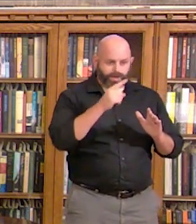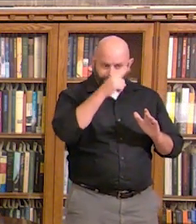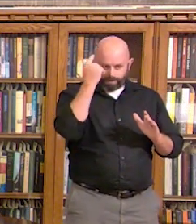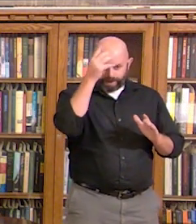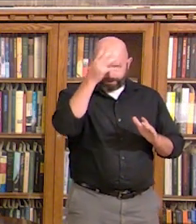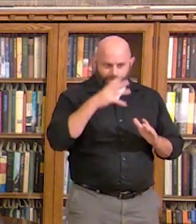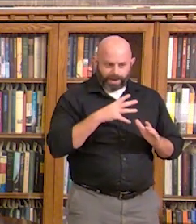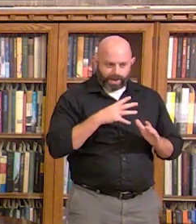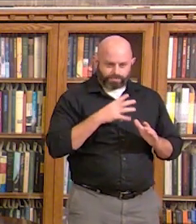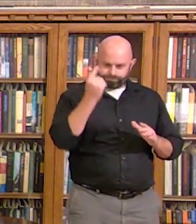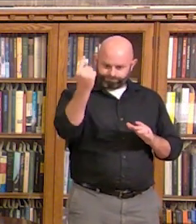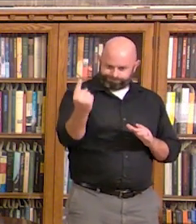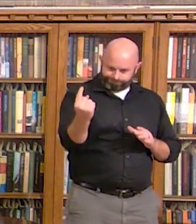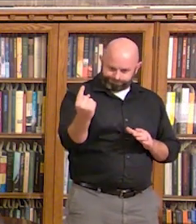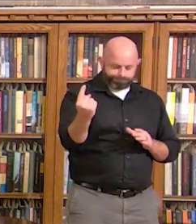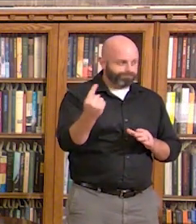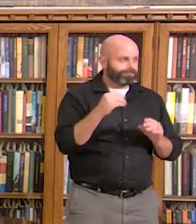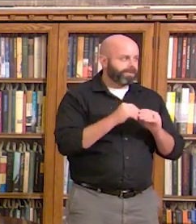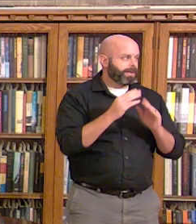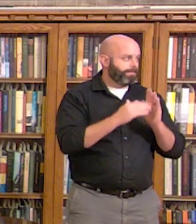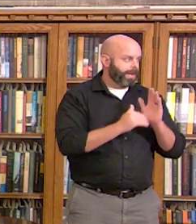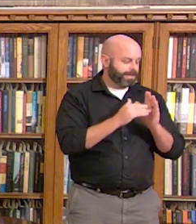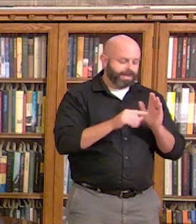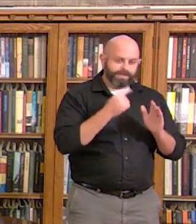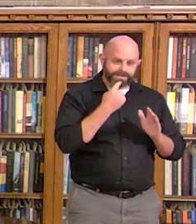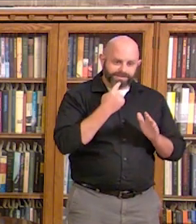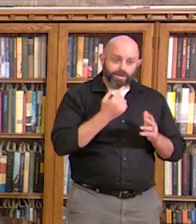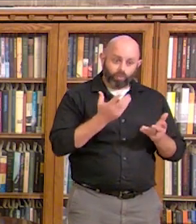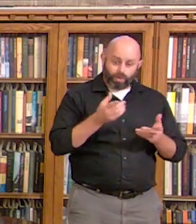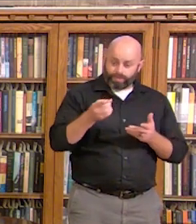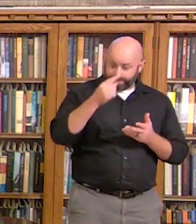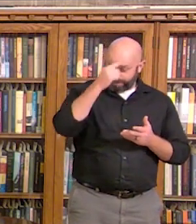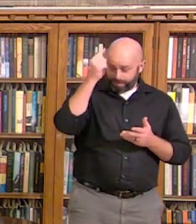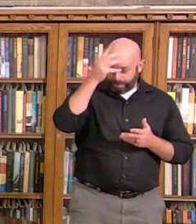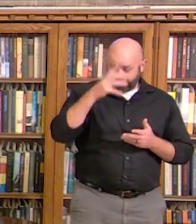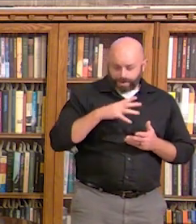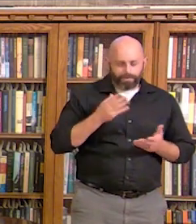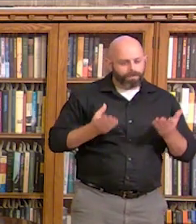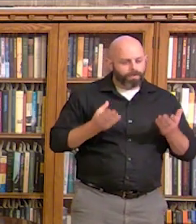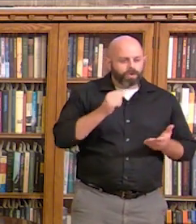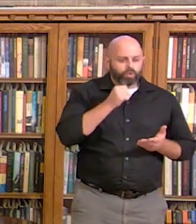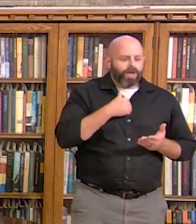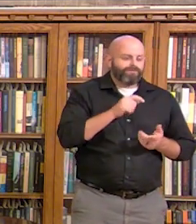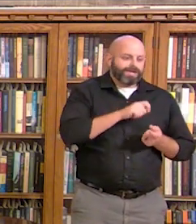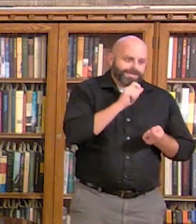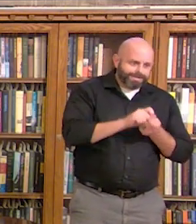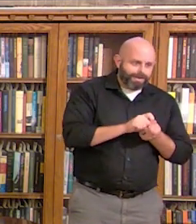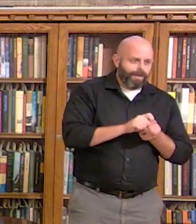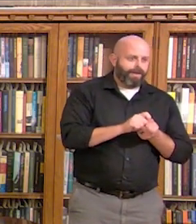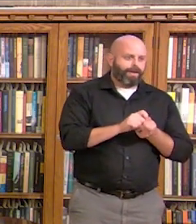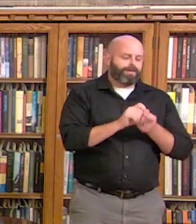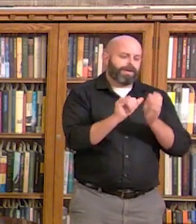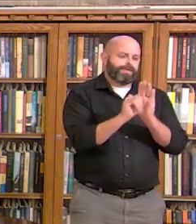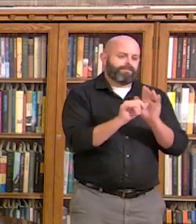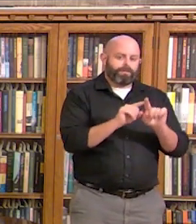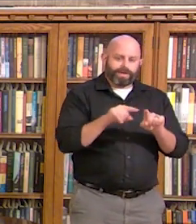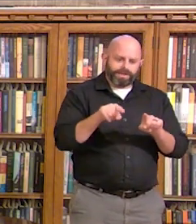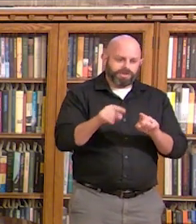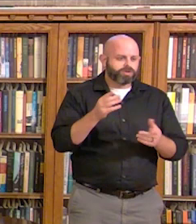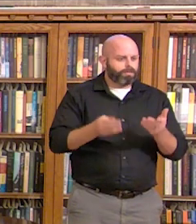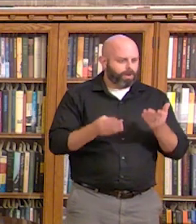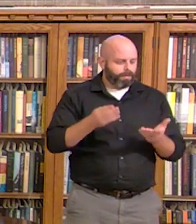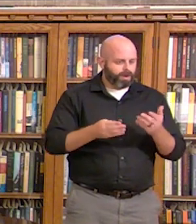man in in the painting and they say well this black man is probably they don't have him exactly identified but he's probably